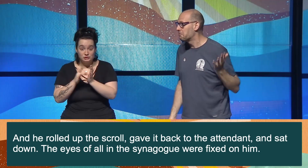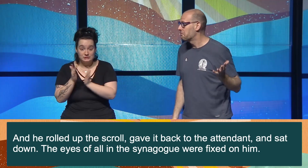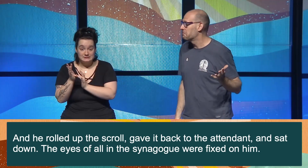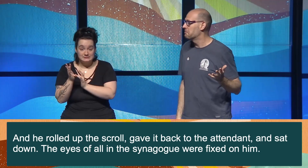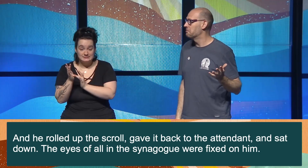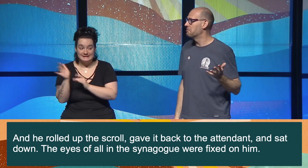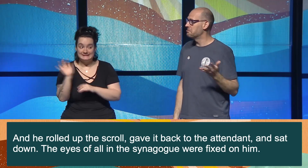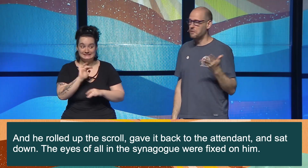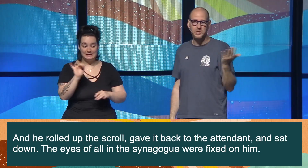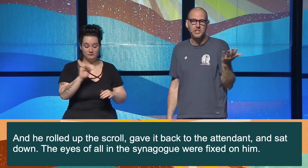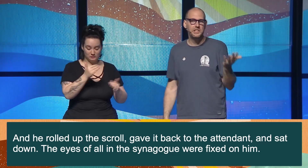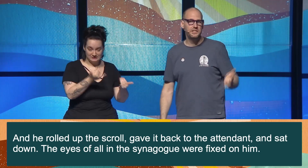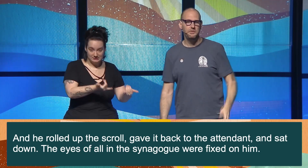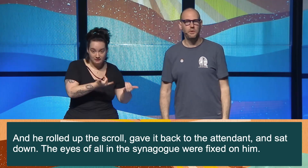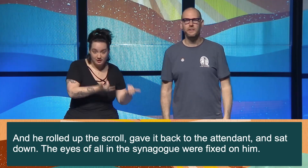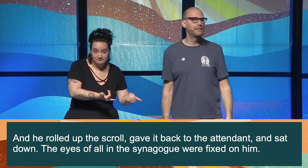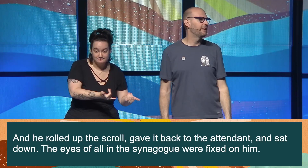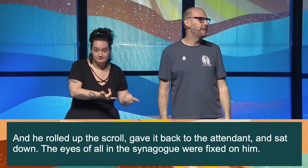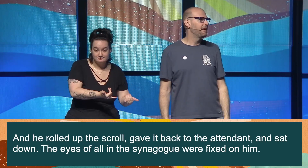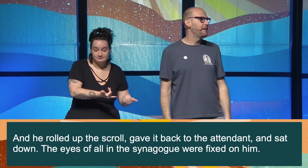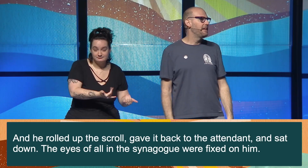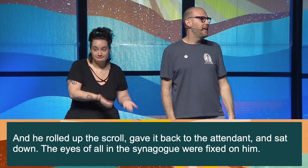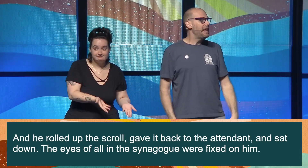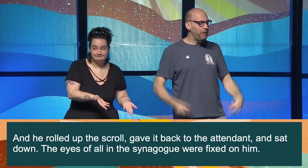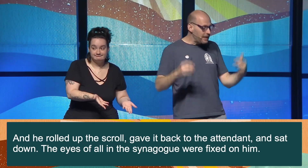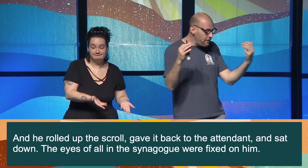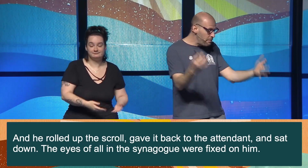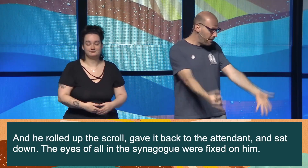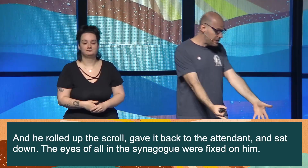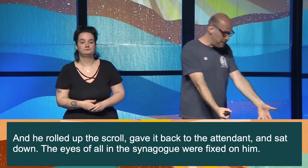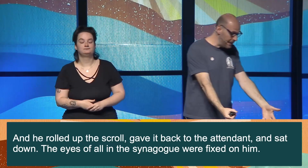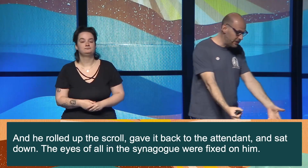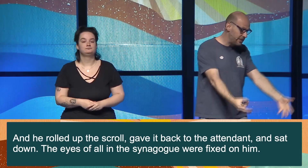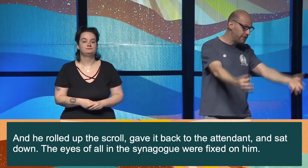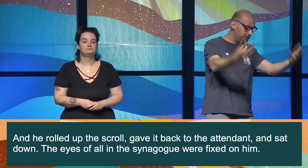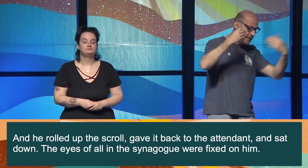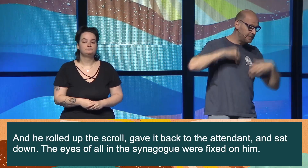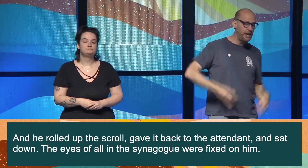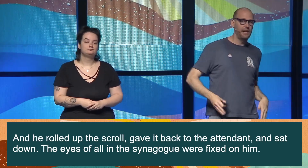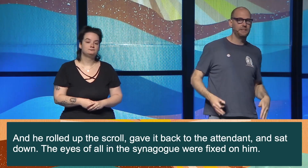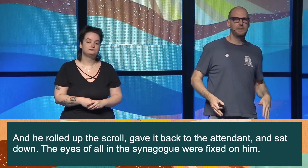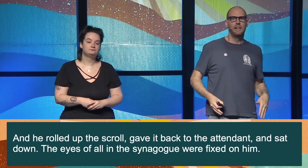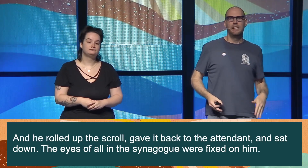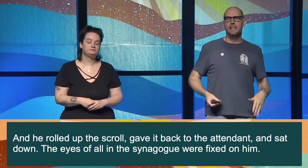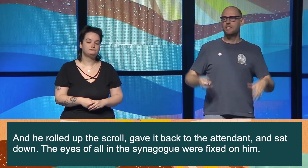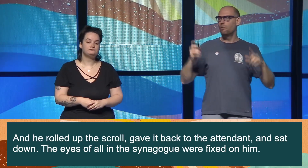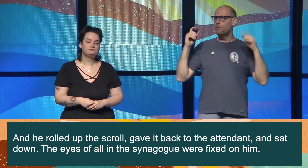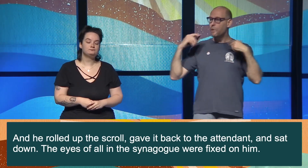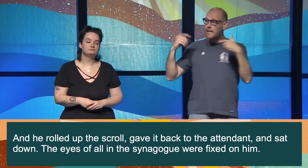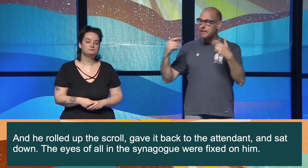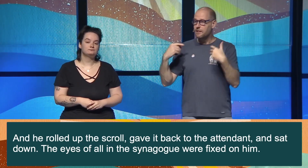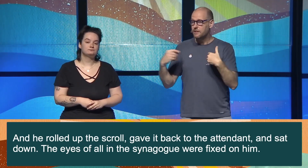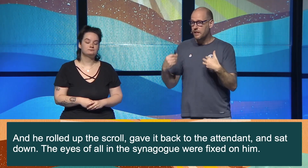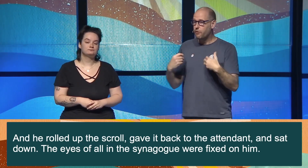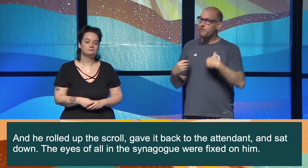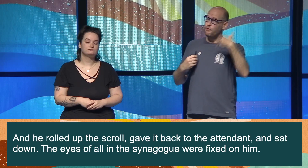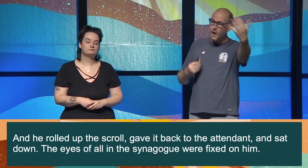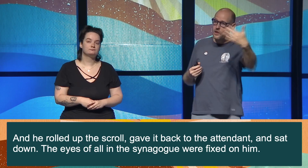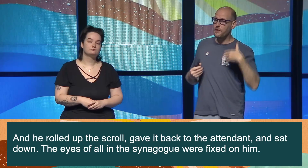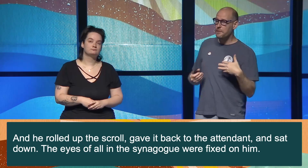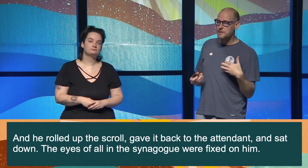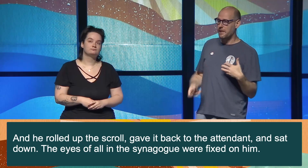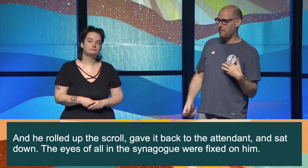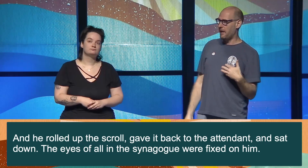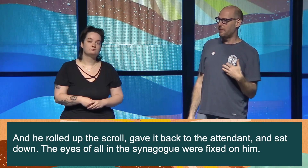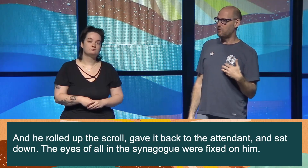now and what Jesus stood for. Now, what I love about this passage as it relates to us is that if we